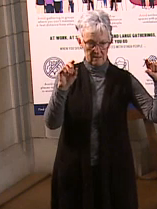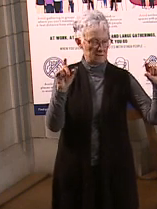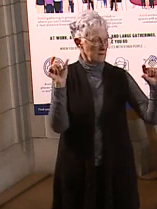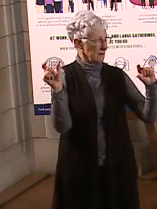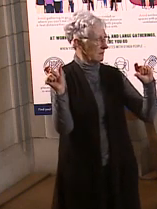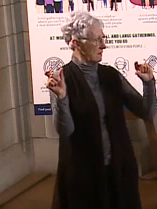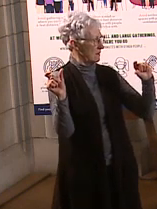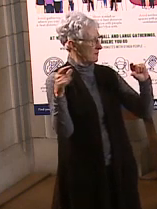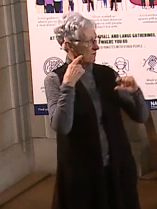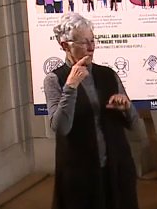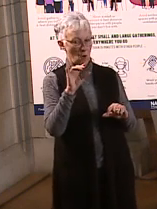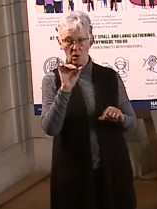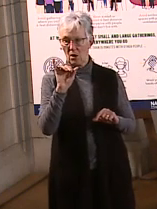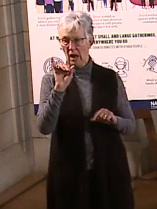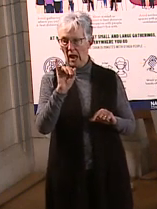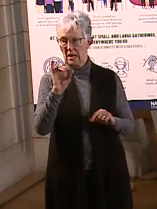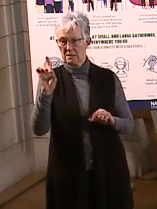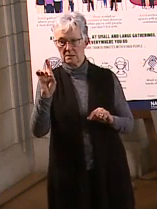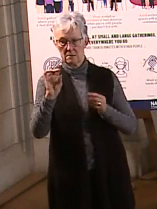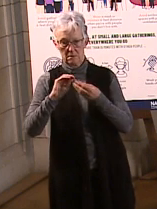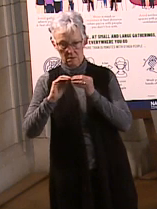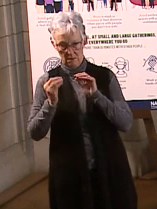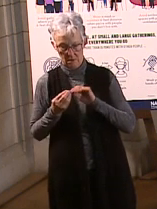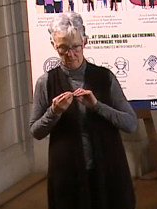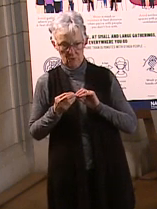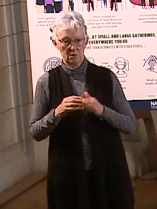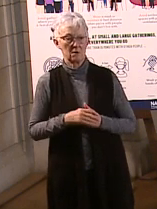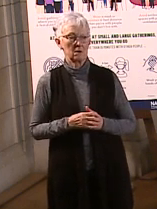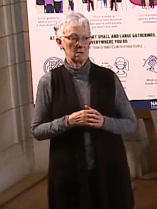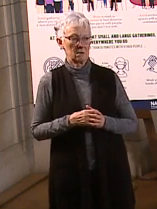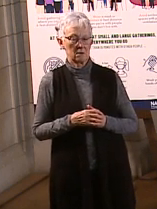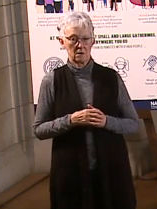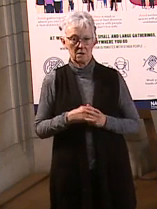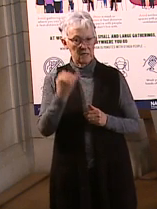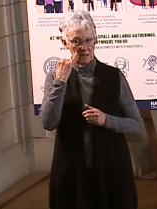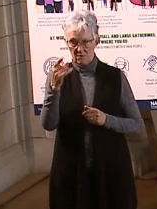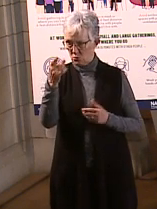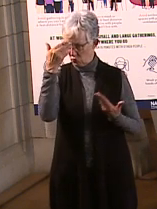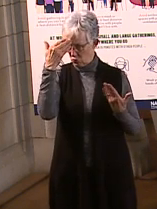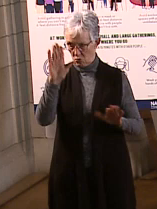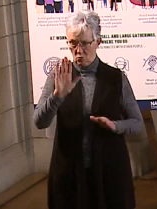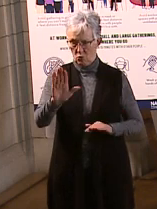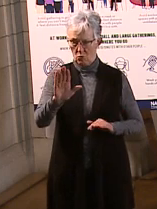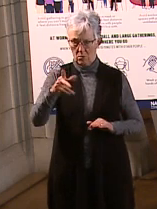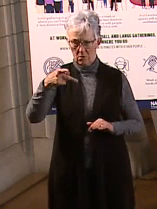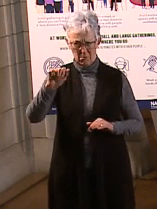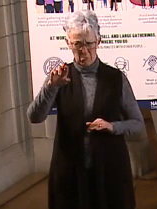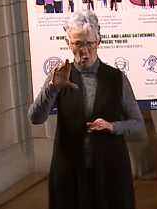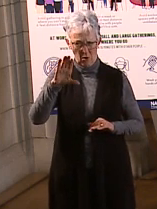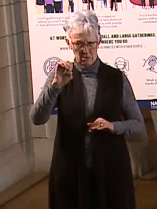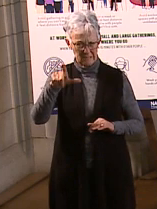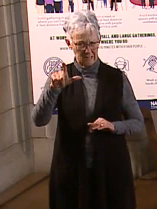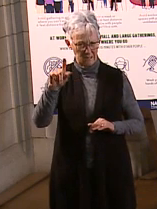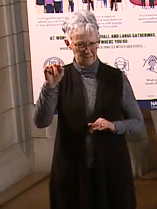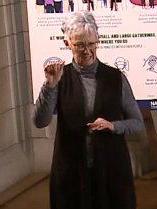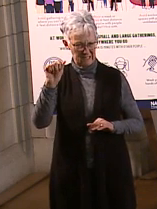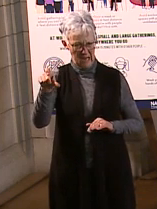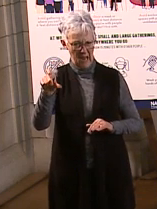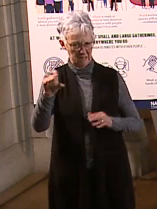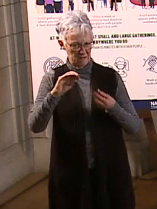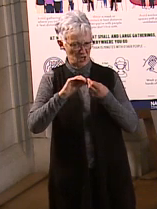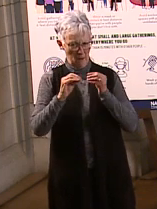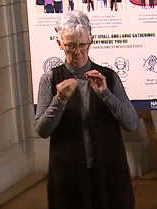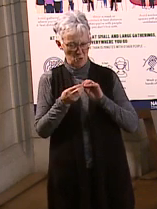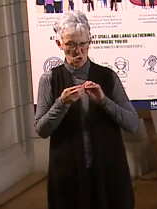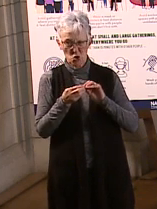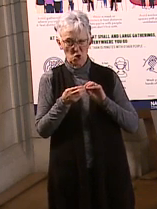next field to be completed. And if you don't know your parcel ID, if you don't have your real property tax statement, which is